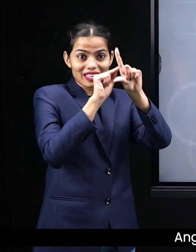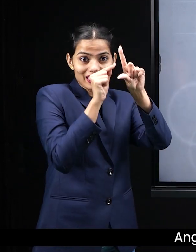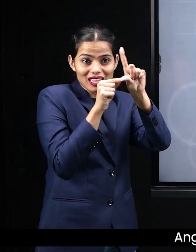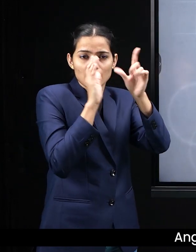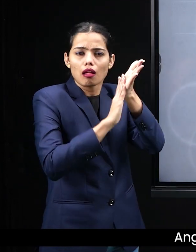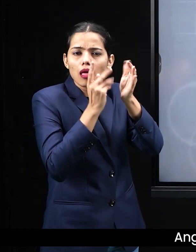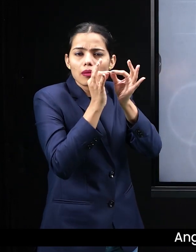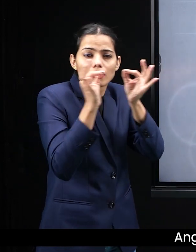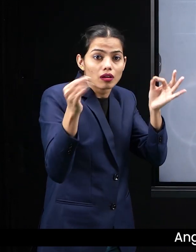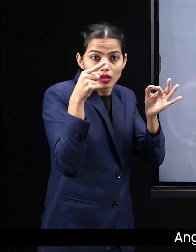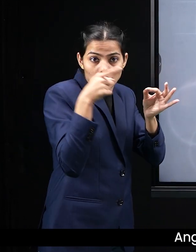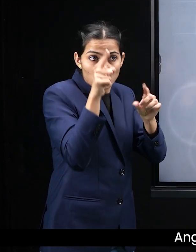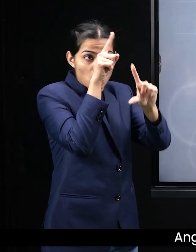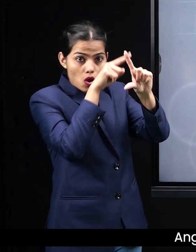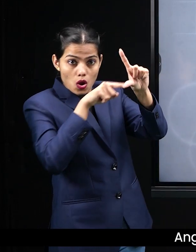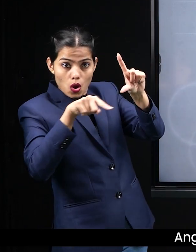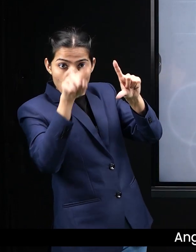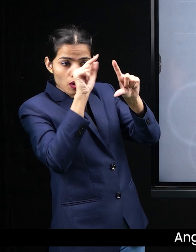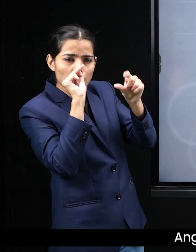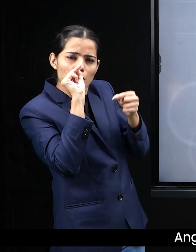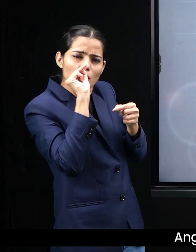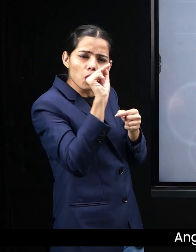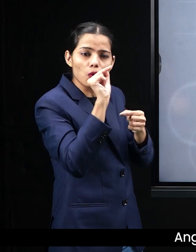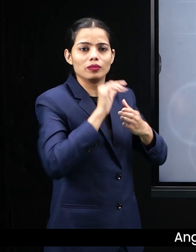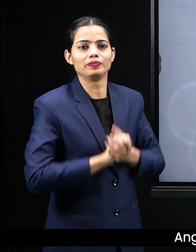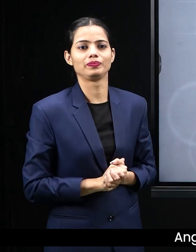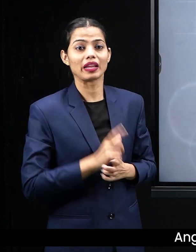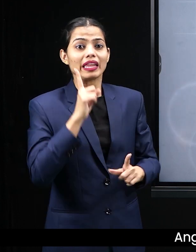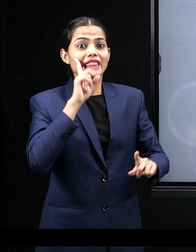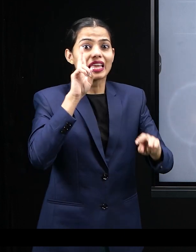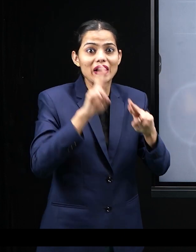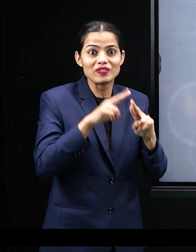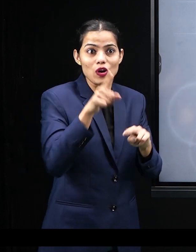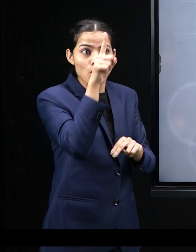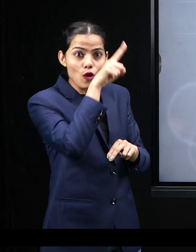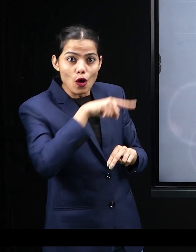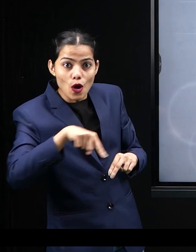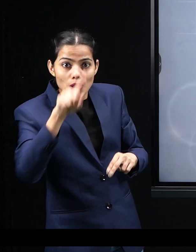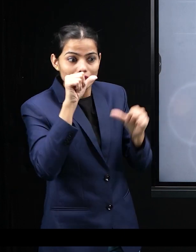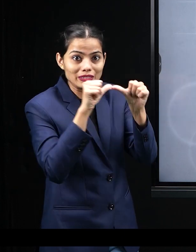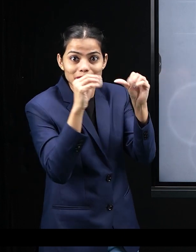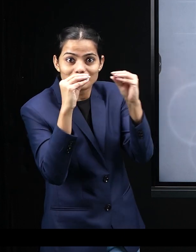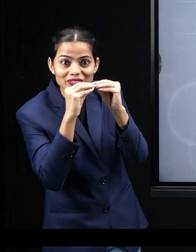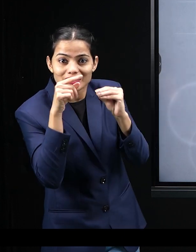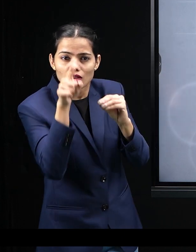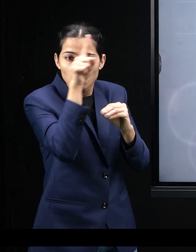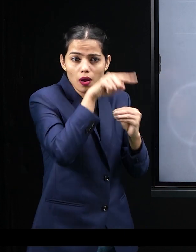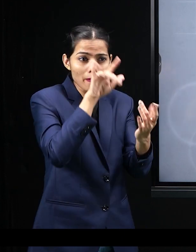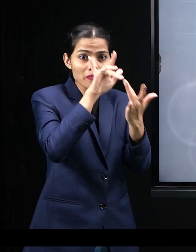Angle subtended by a chord at a point. If in a circle AB is the chord and is